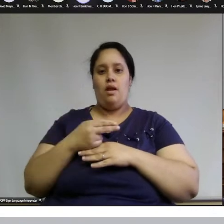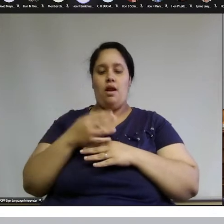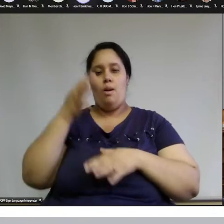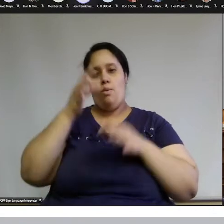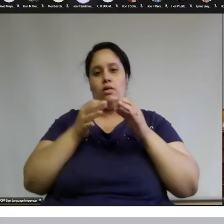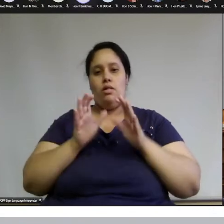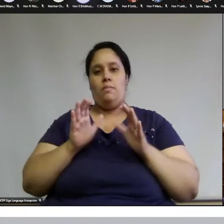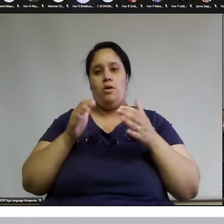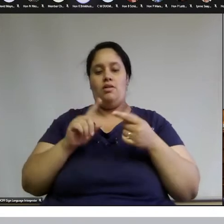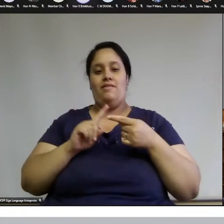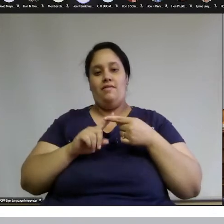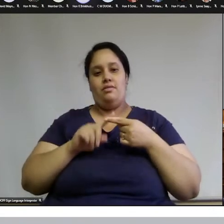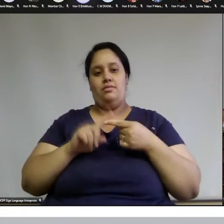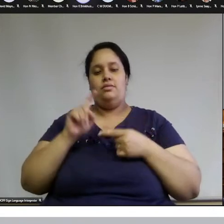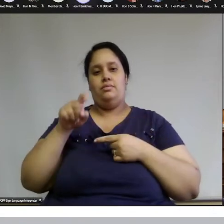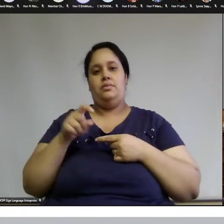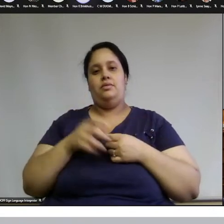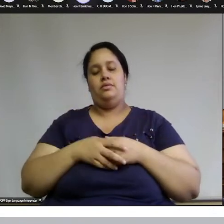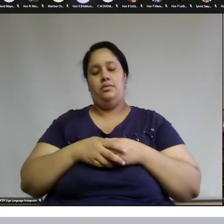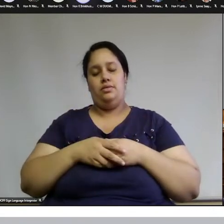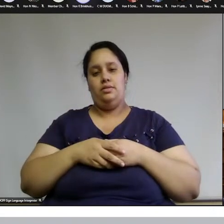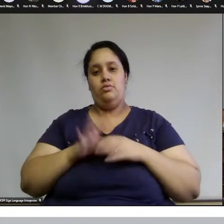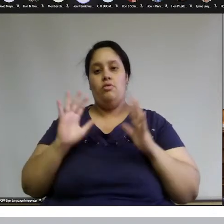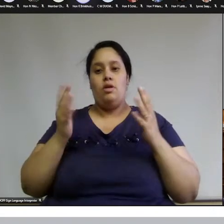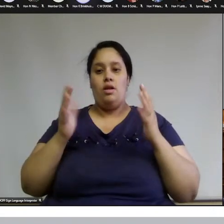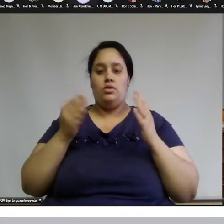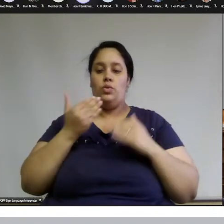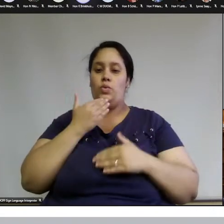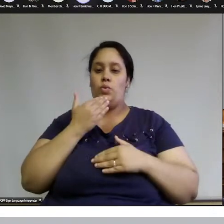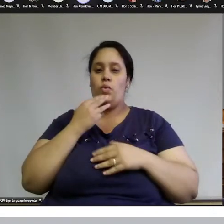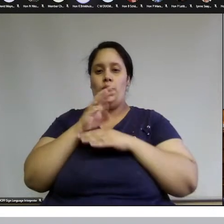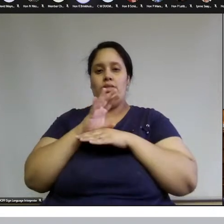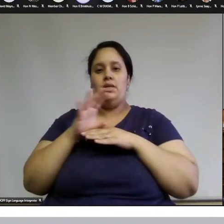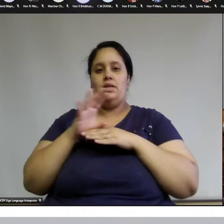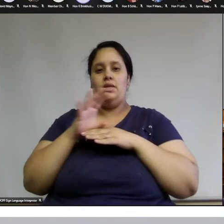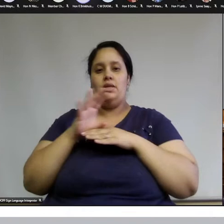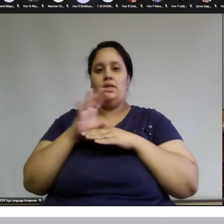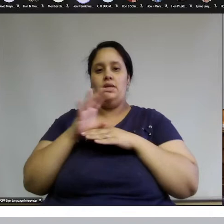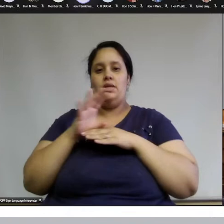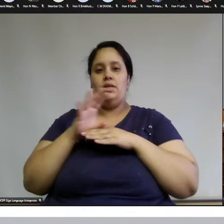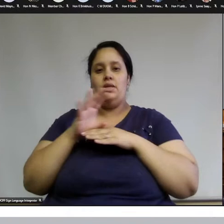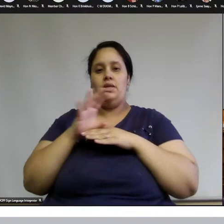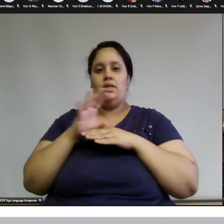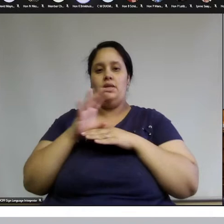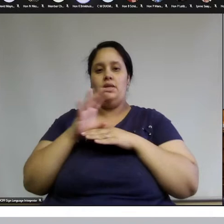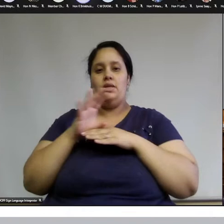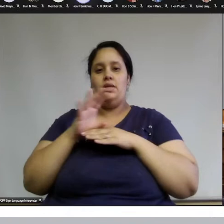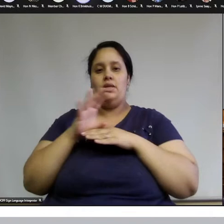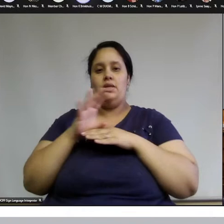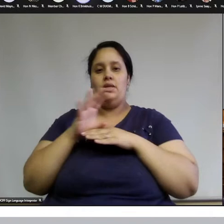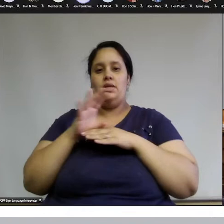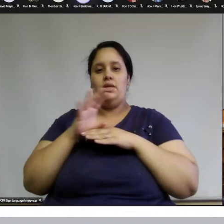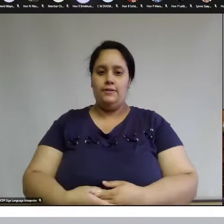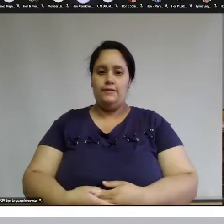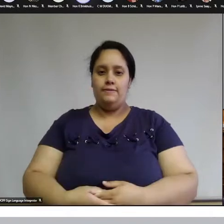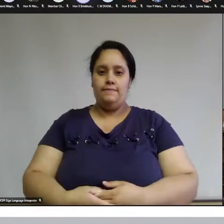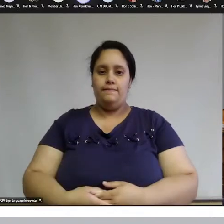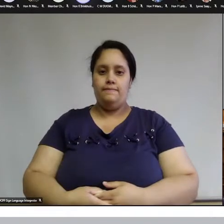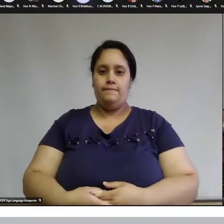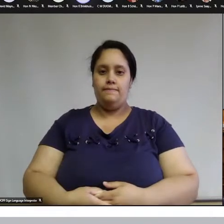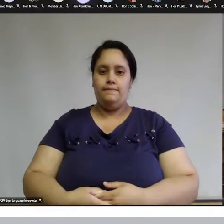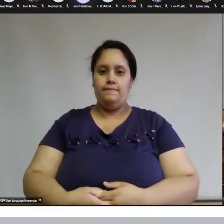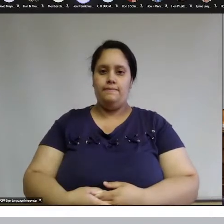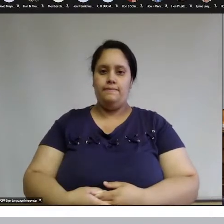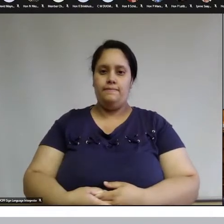party, first of all, I want to congratulate the Western Cape government for a very